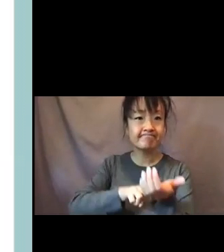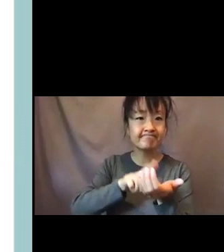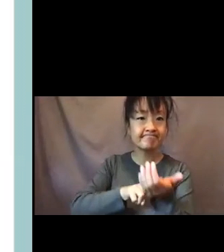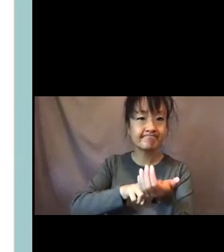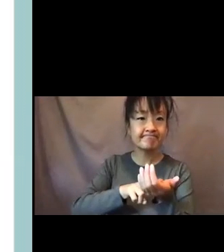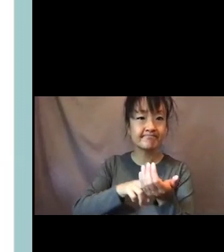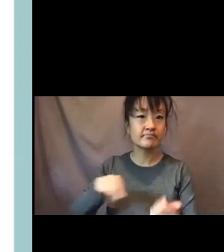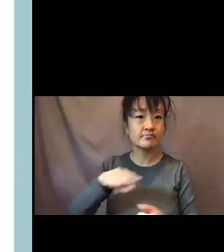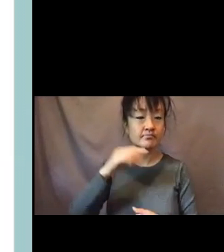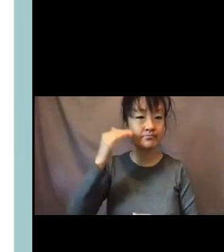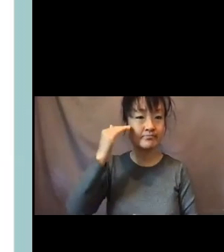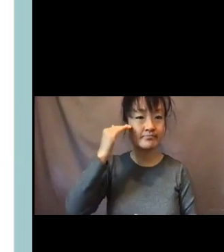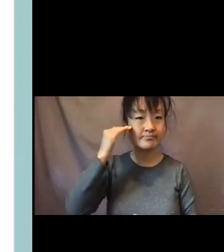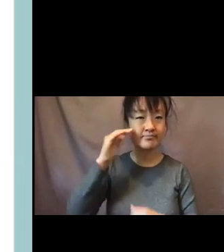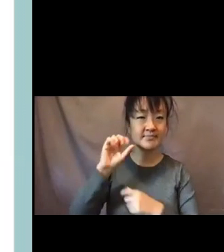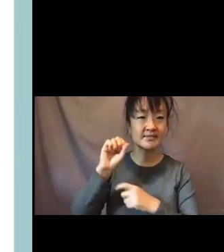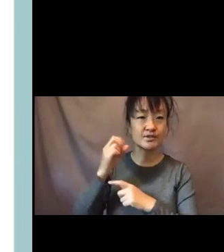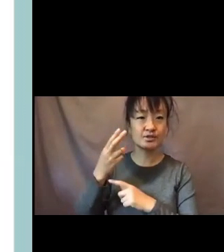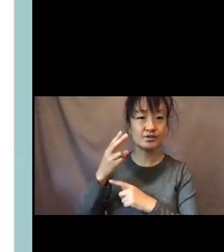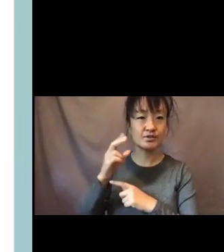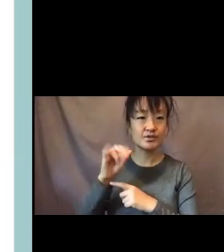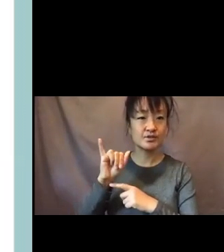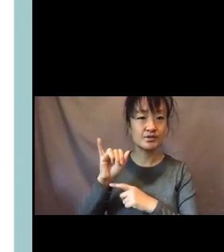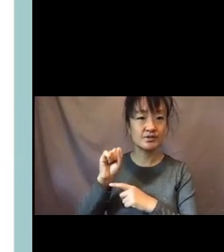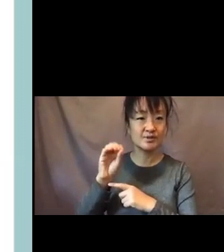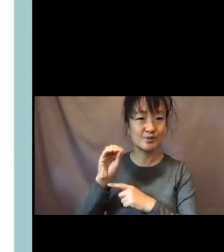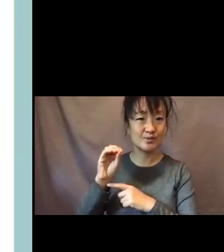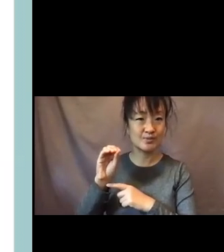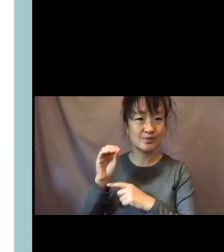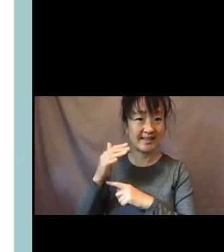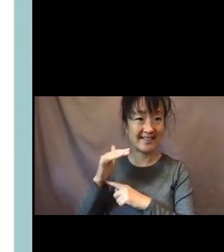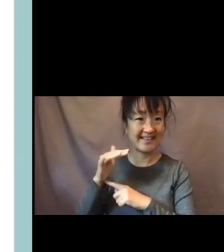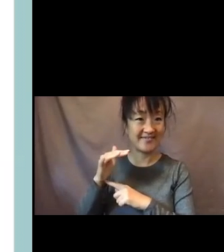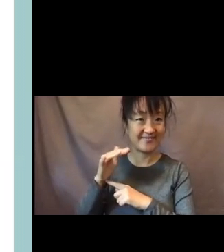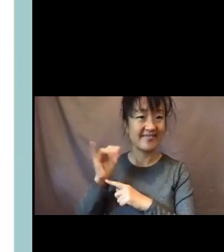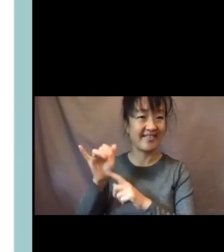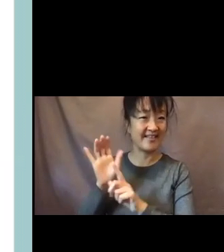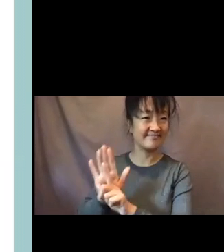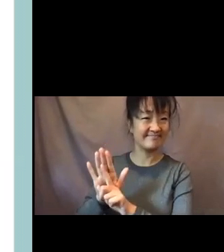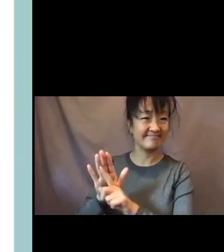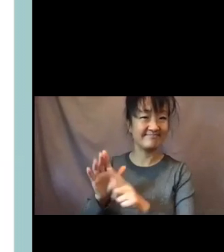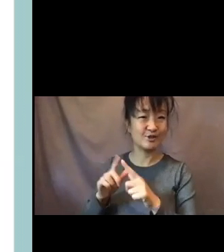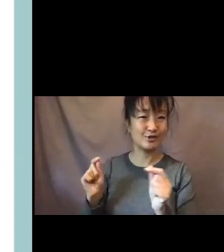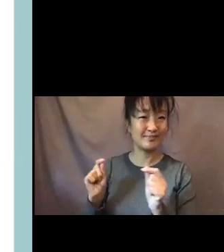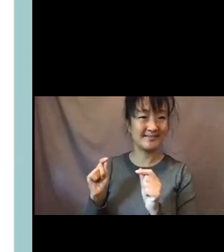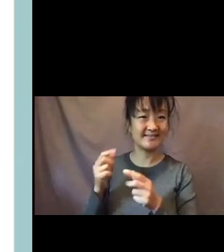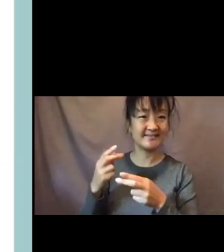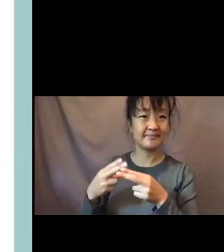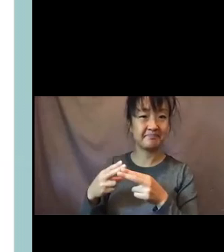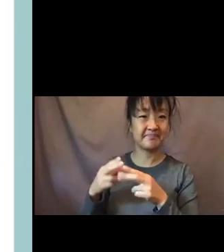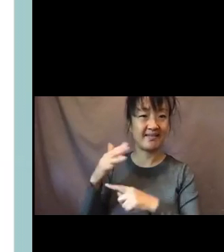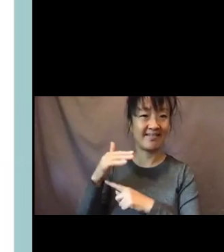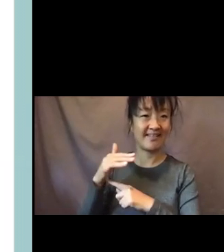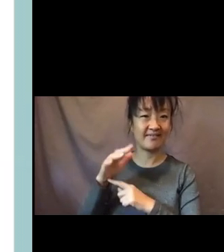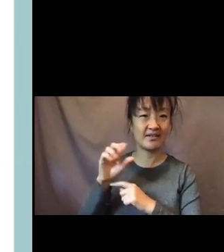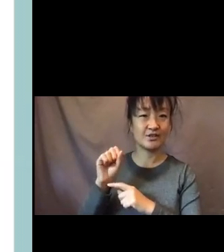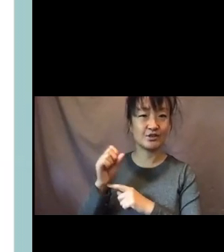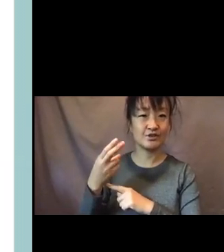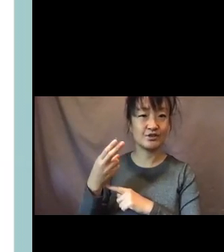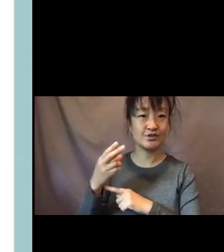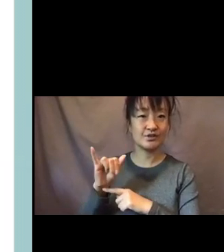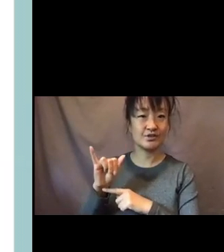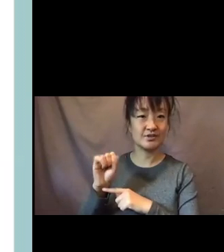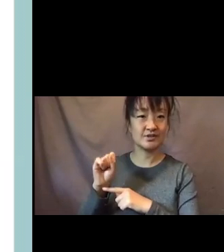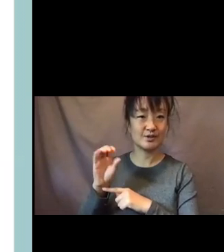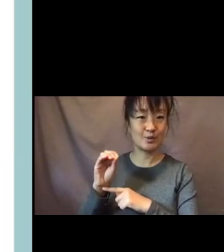the shiso leaf, right? That's the Japanese name for it. But this particular herb was